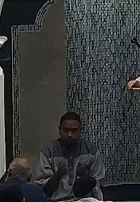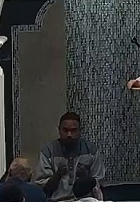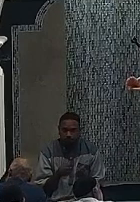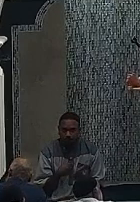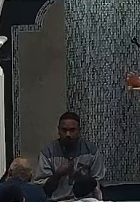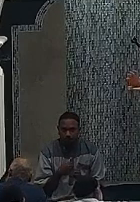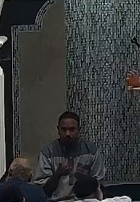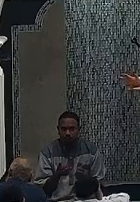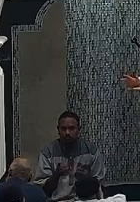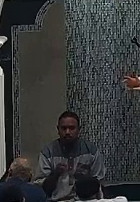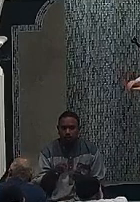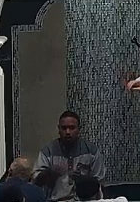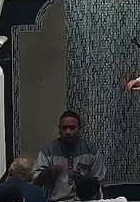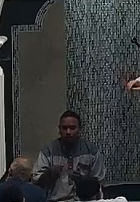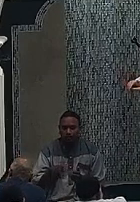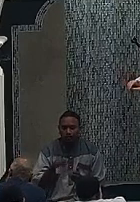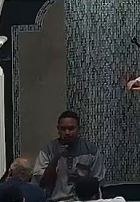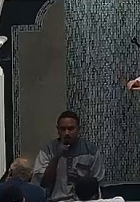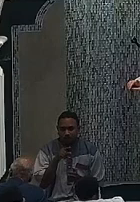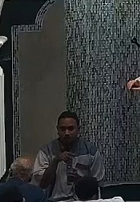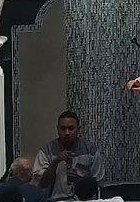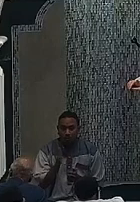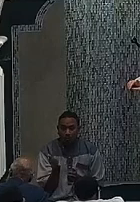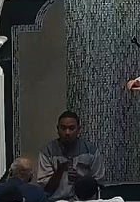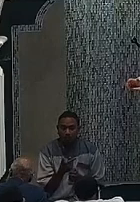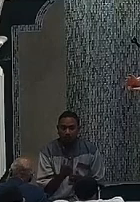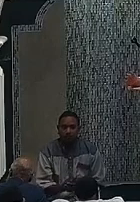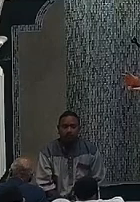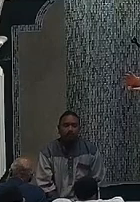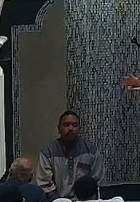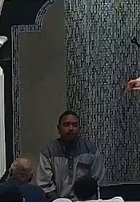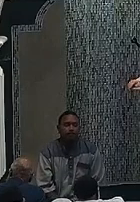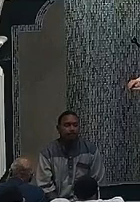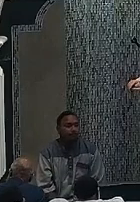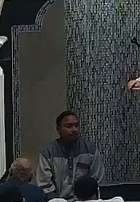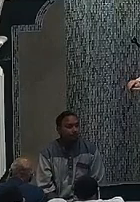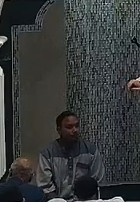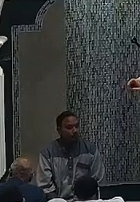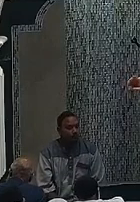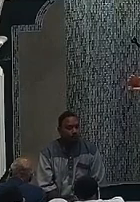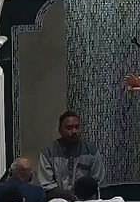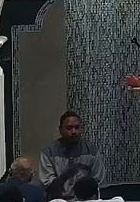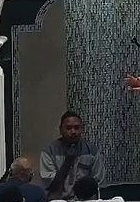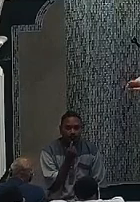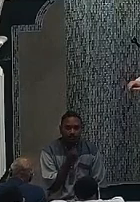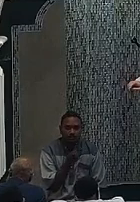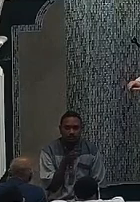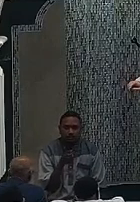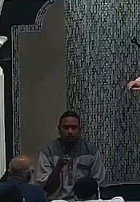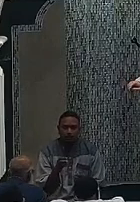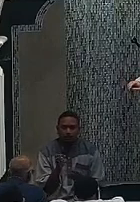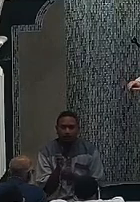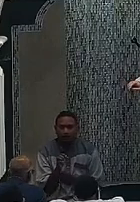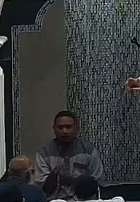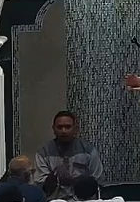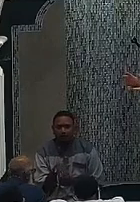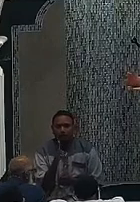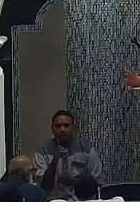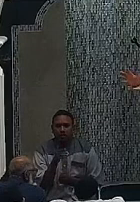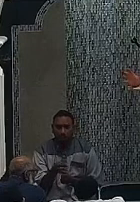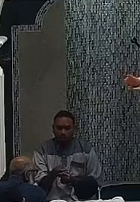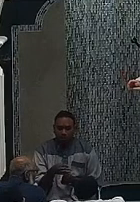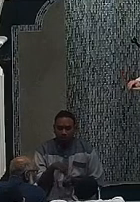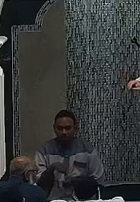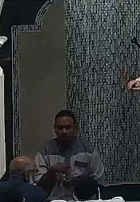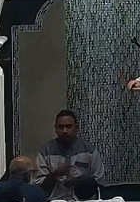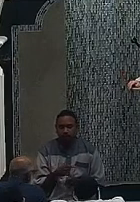subhanahu wa ta'ala. Allah subhanahu wa ta'ala cause you to go from strength to strength and help you and aid you in delivering